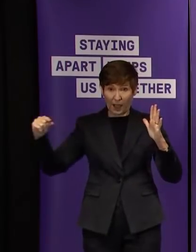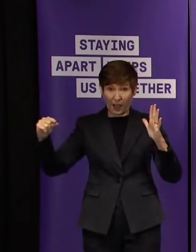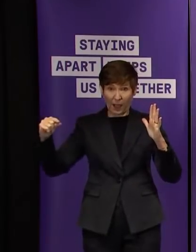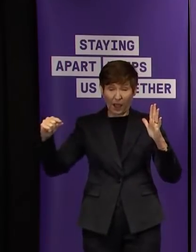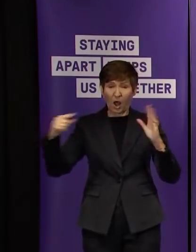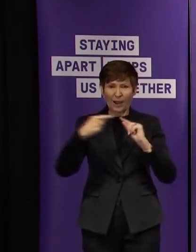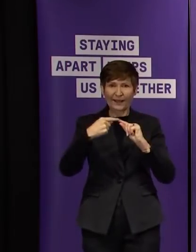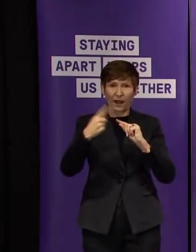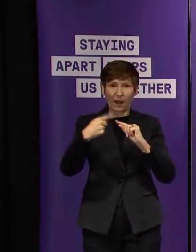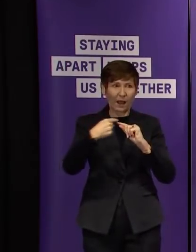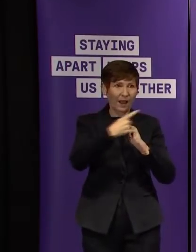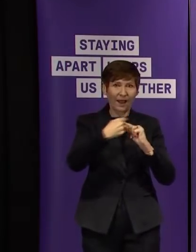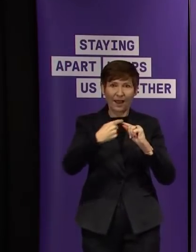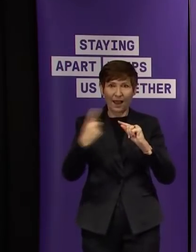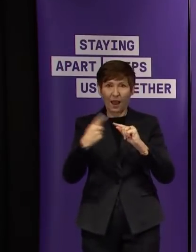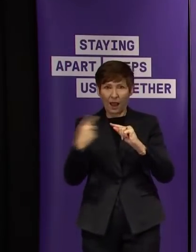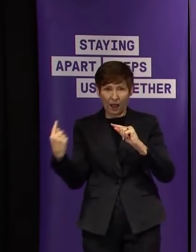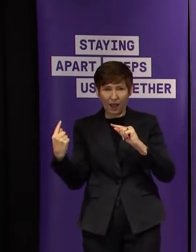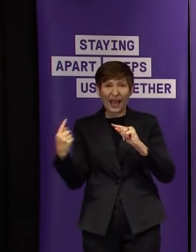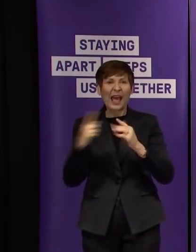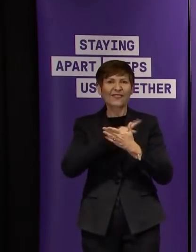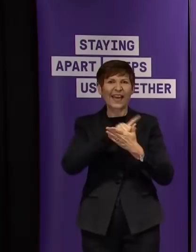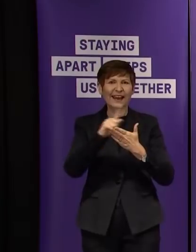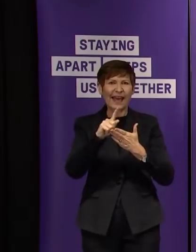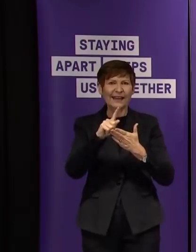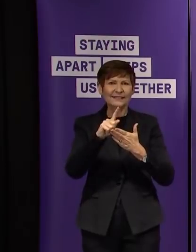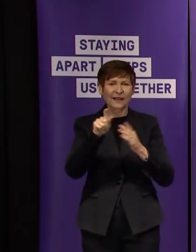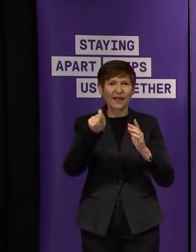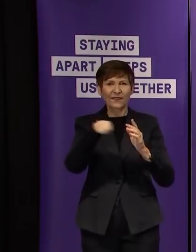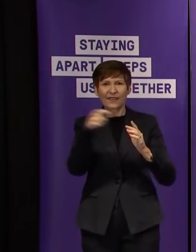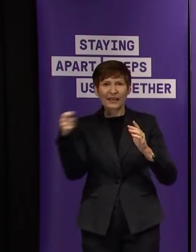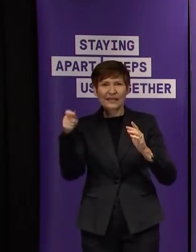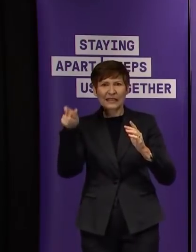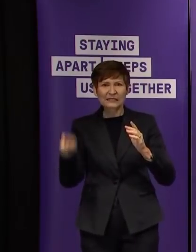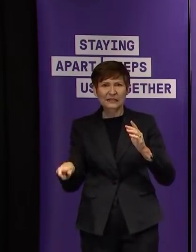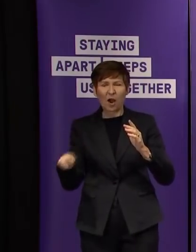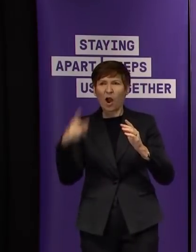says intrastate travel allowed. Can we just get some clarification?